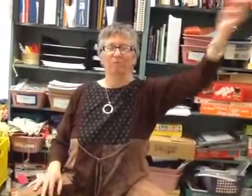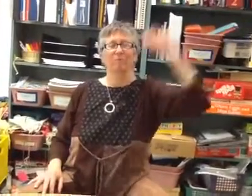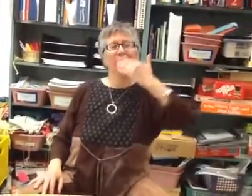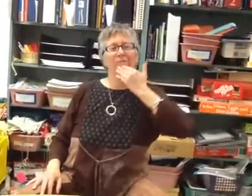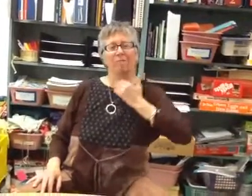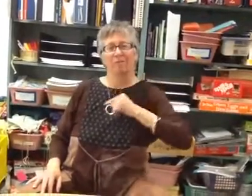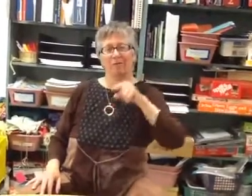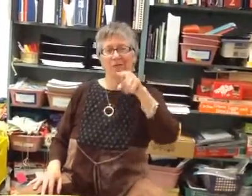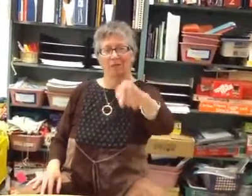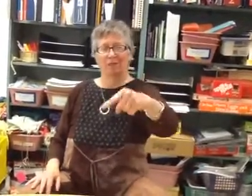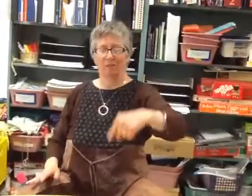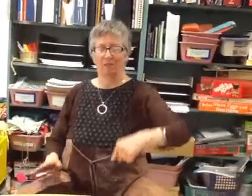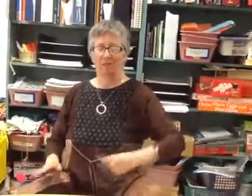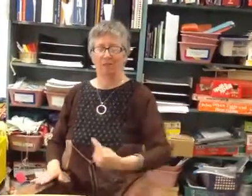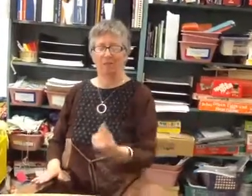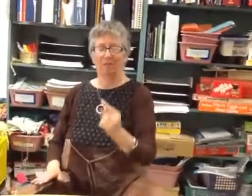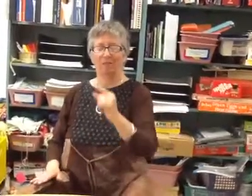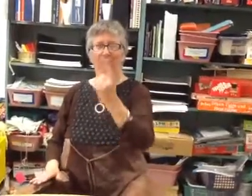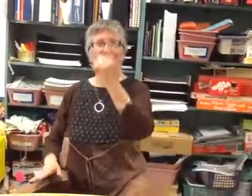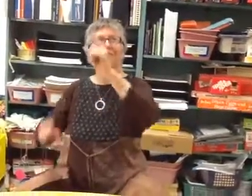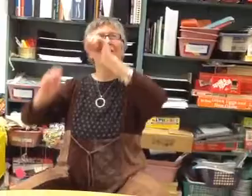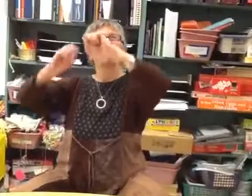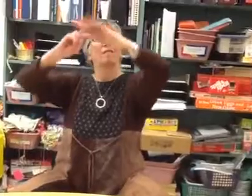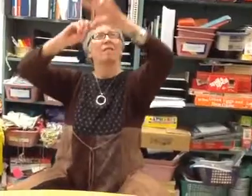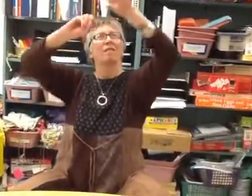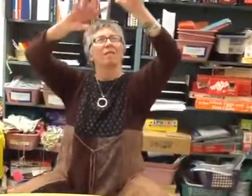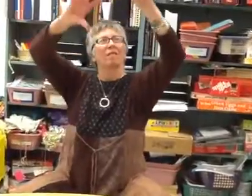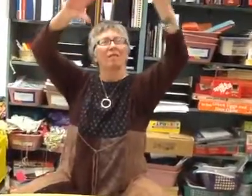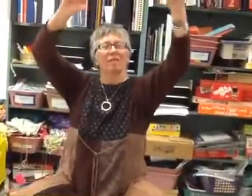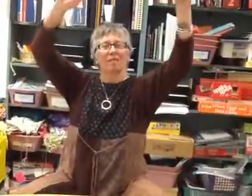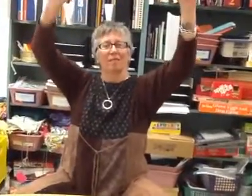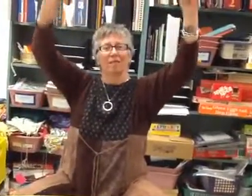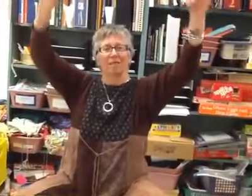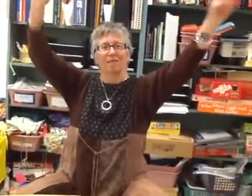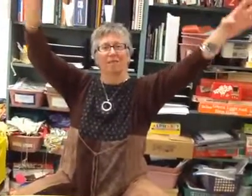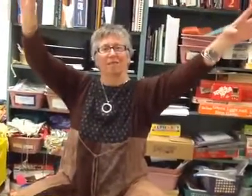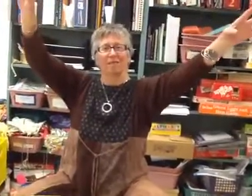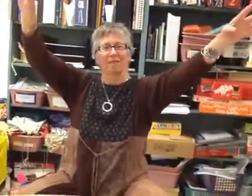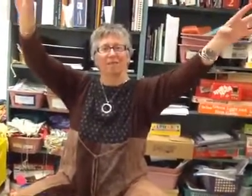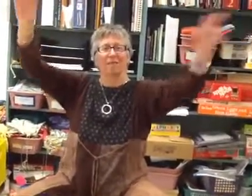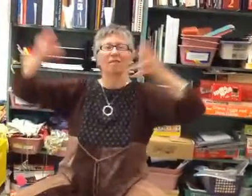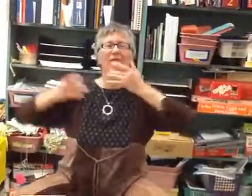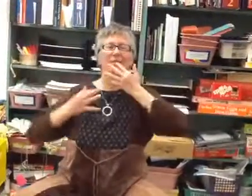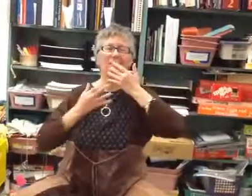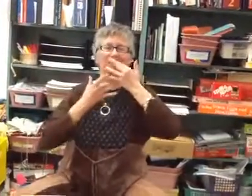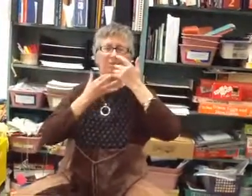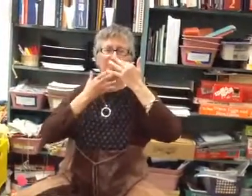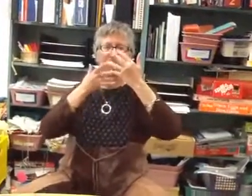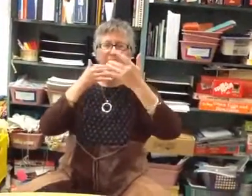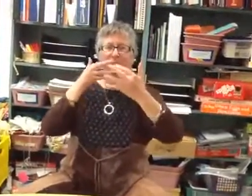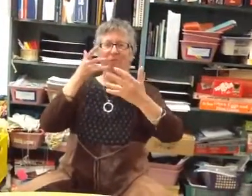a firework. Come on, let your colors